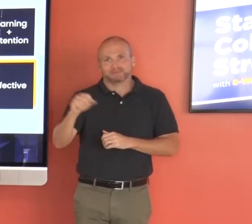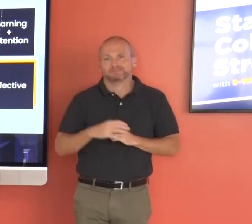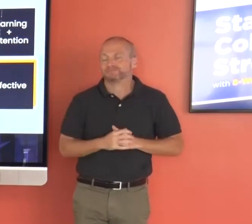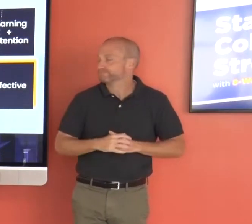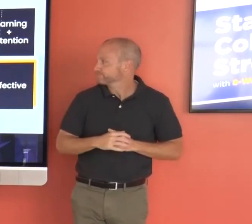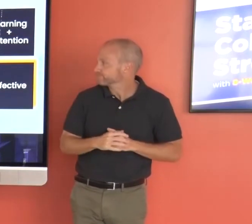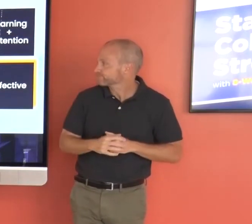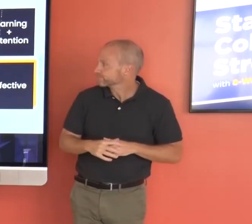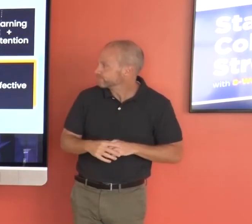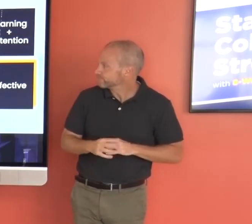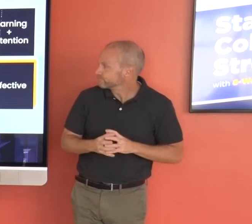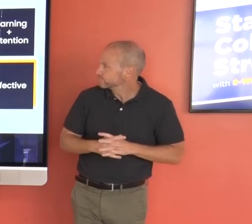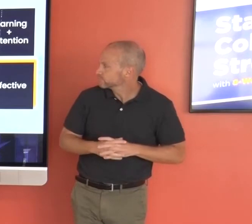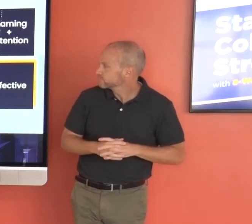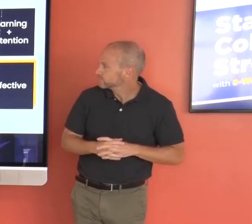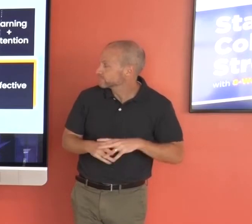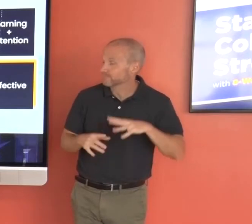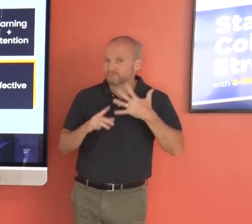The